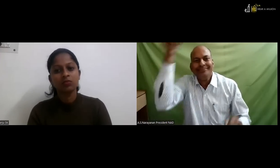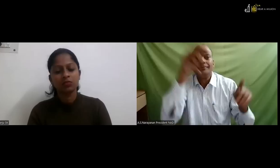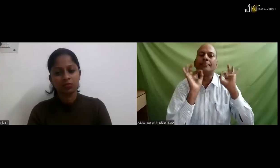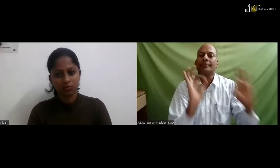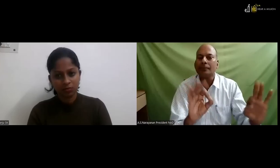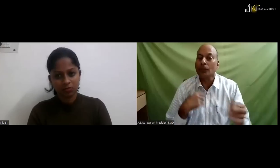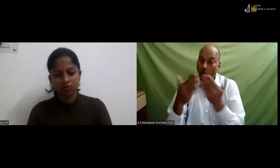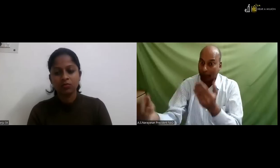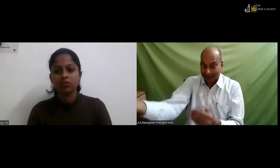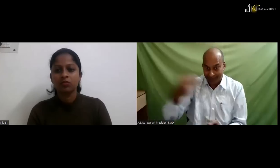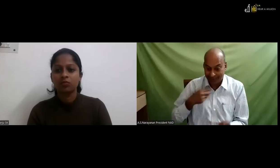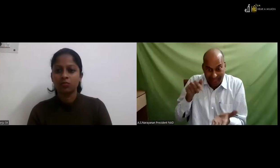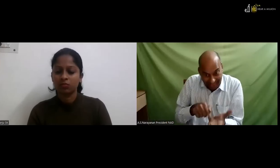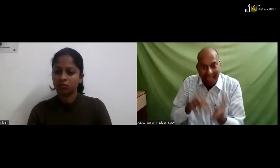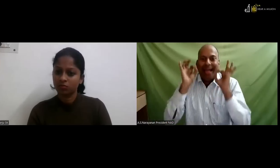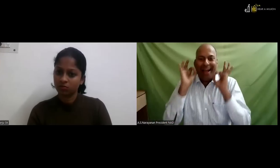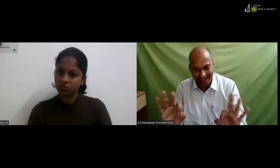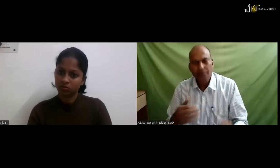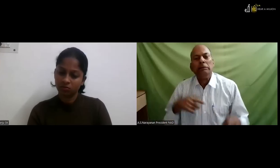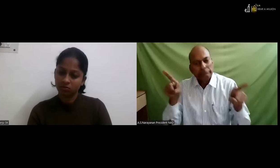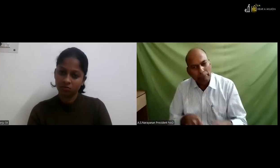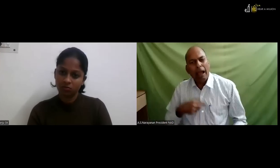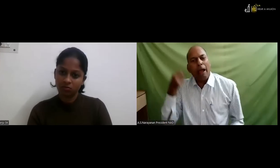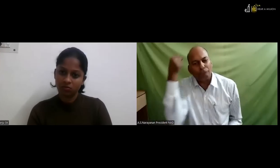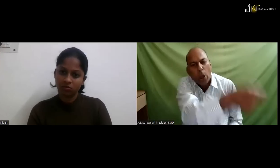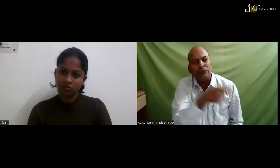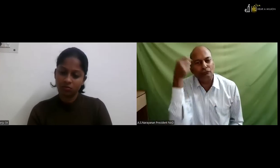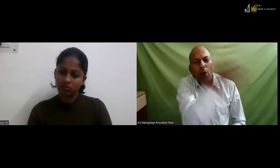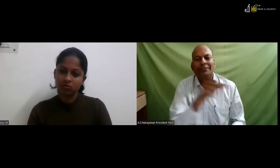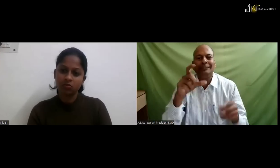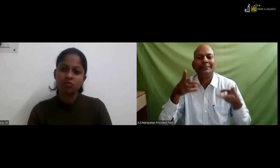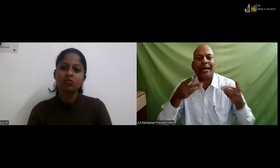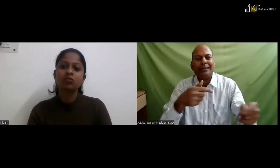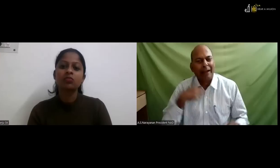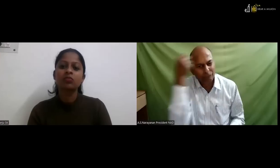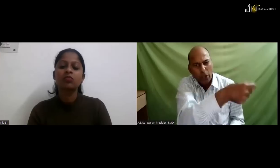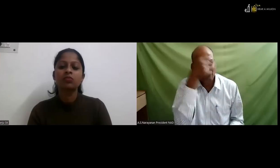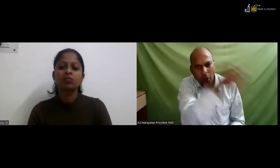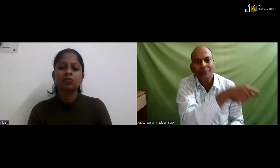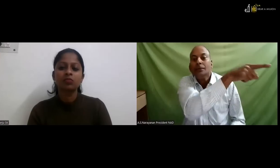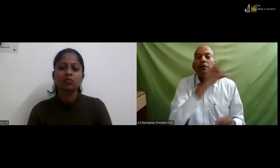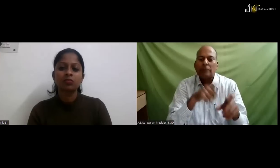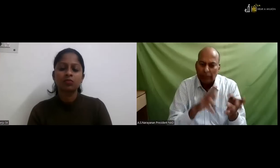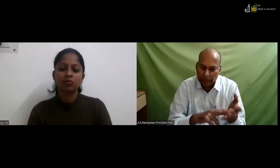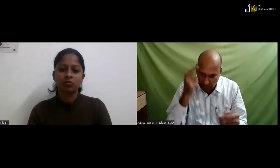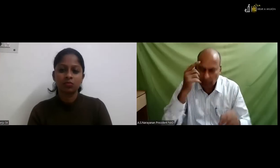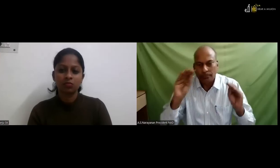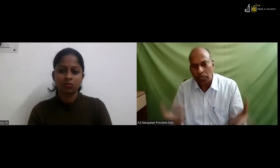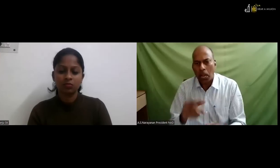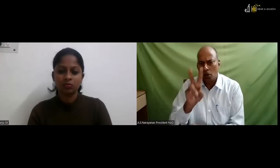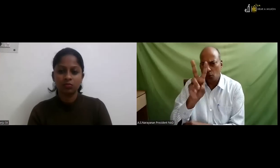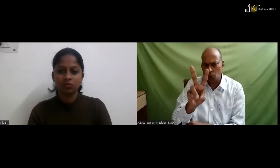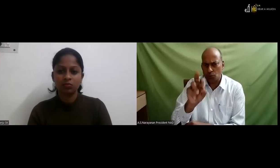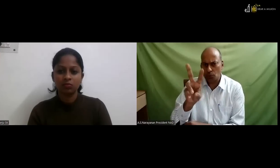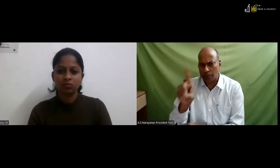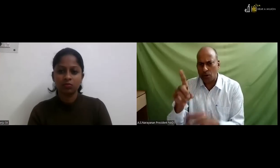the details we have, like ISL, sorry, the sign language accessibility and the proper data in other countries. So this is how